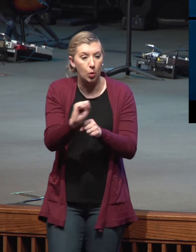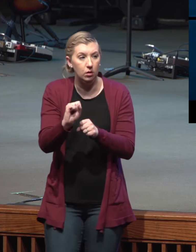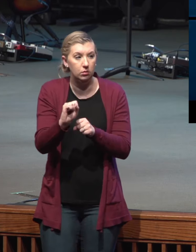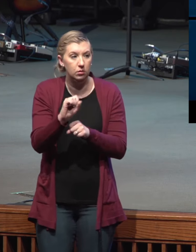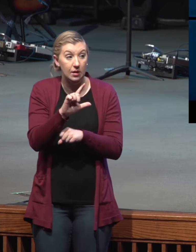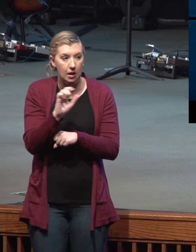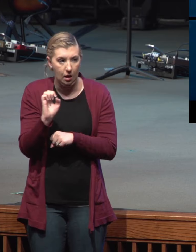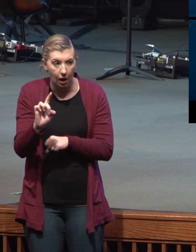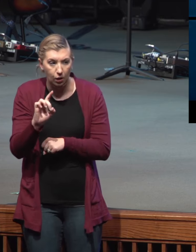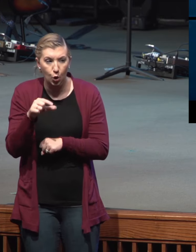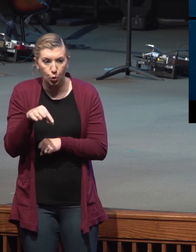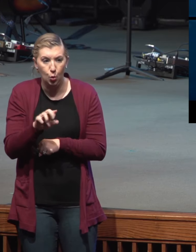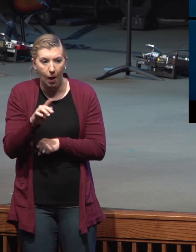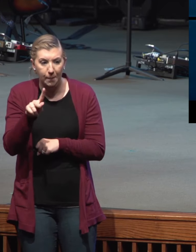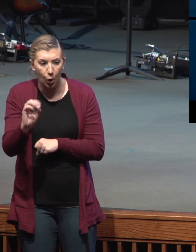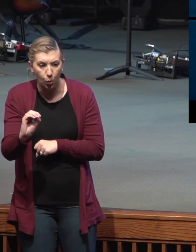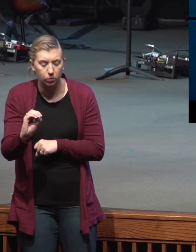Guapo.